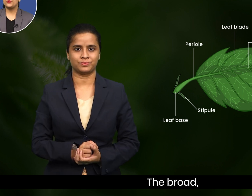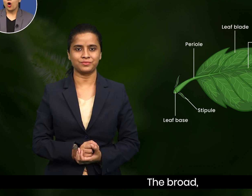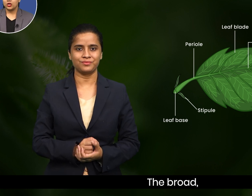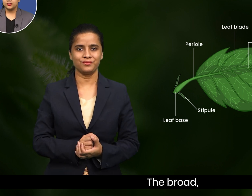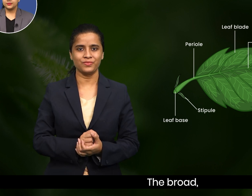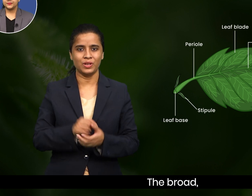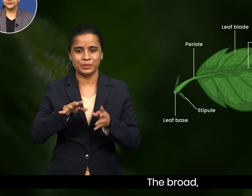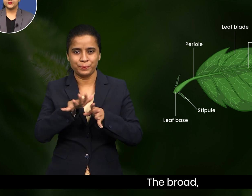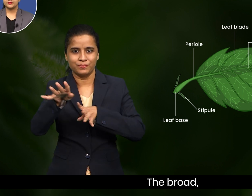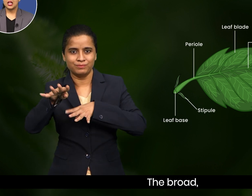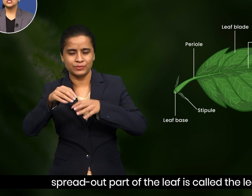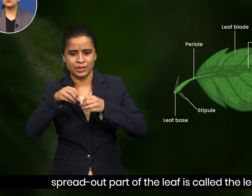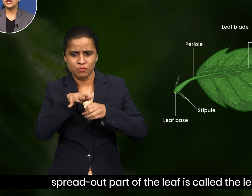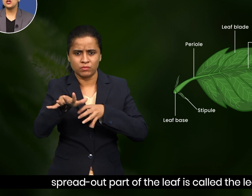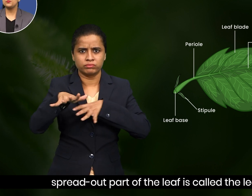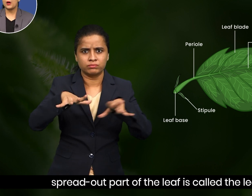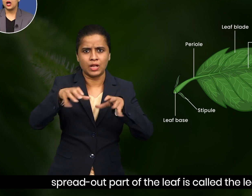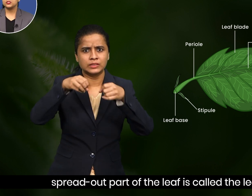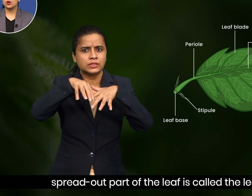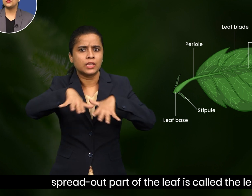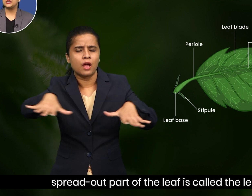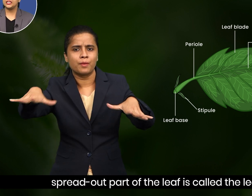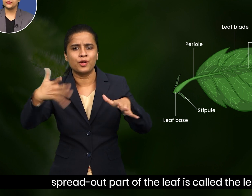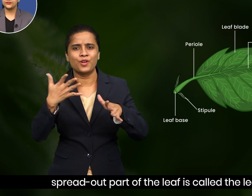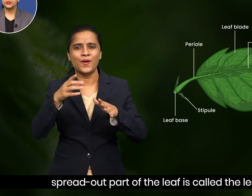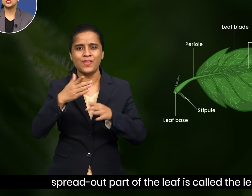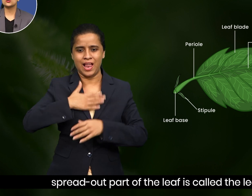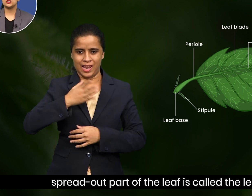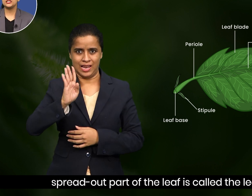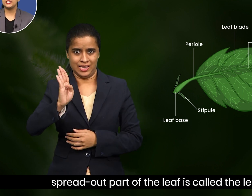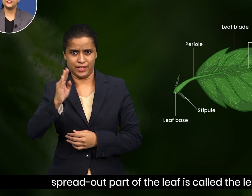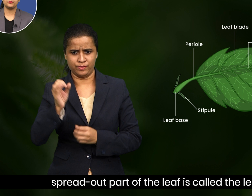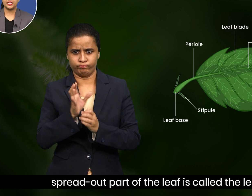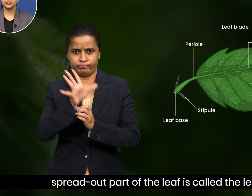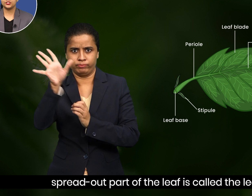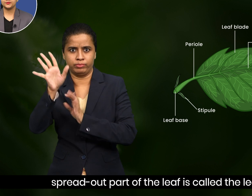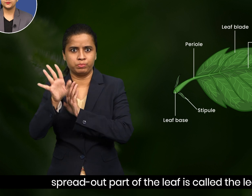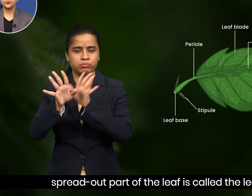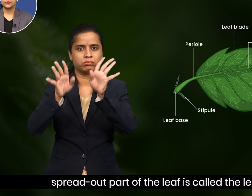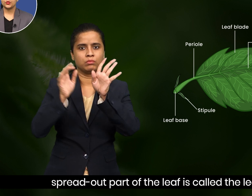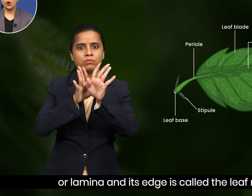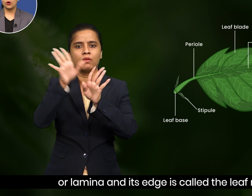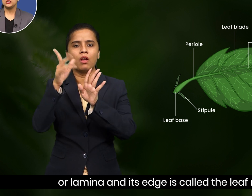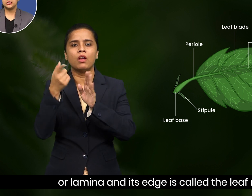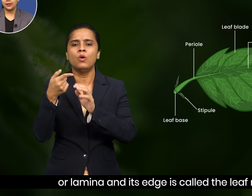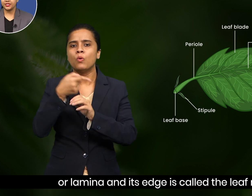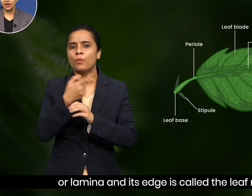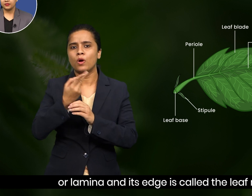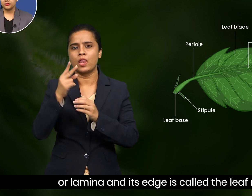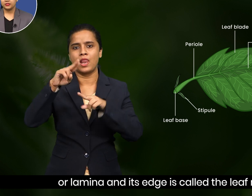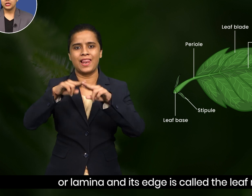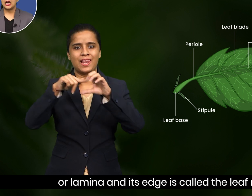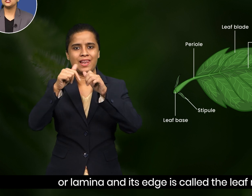The broad, spread out part of the leaf is called the leaf blade or